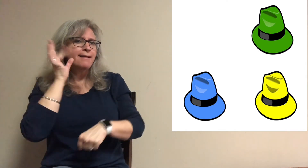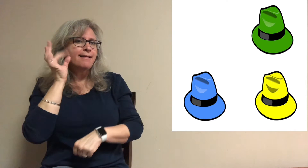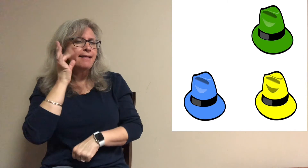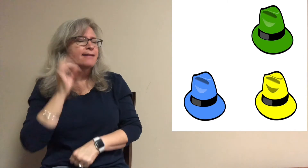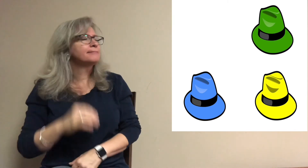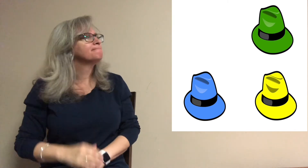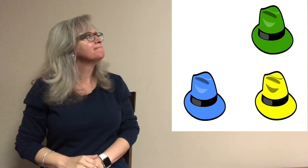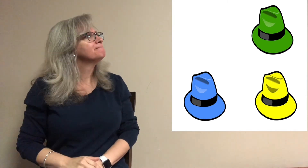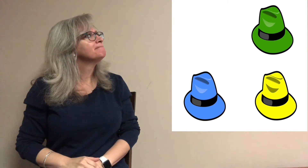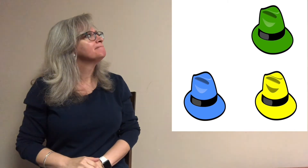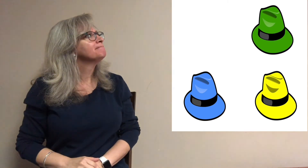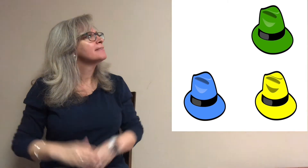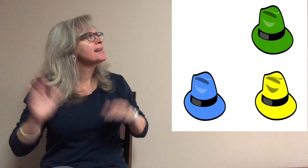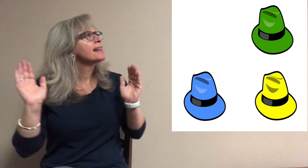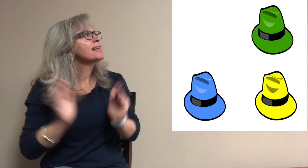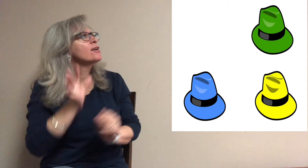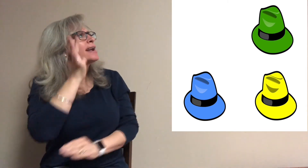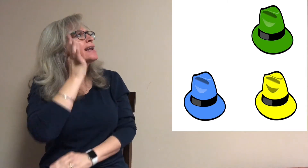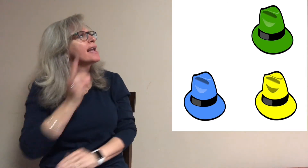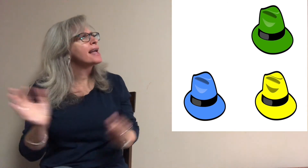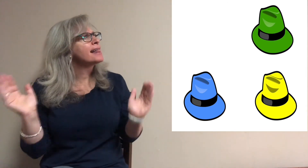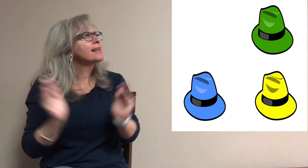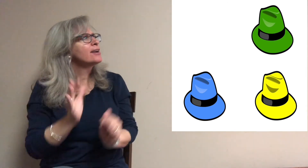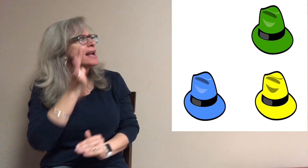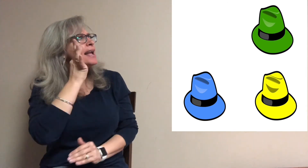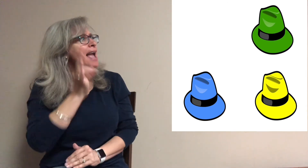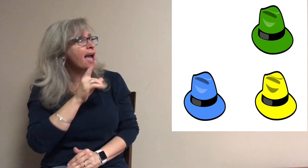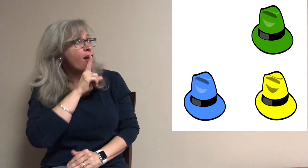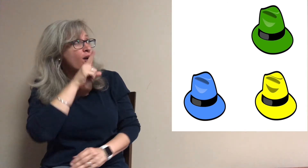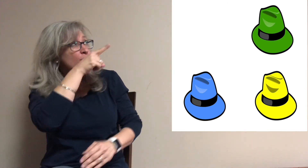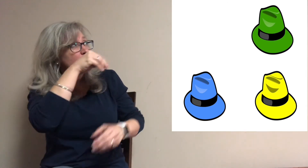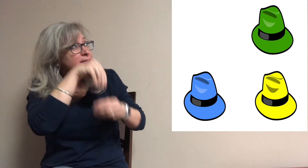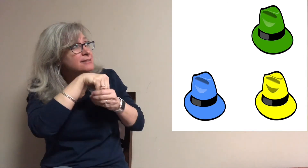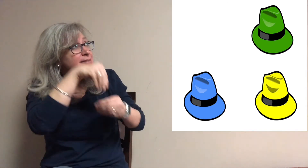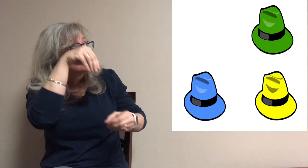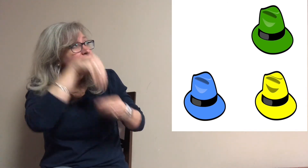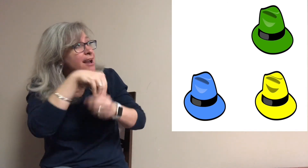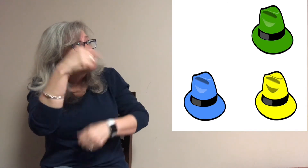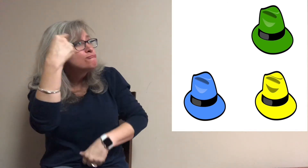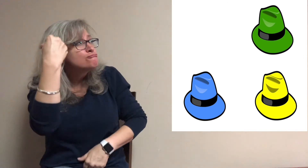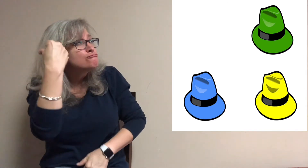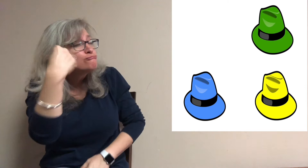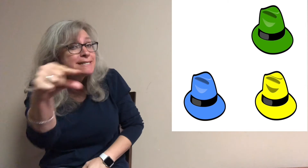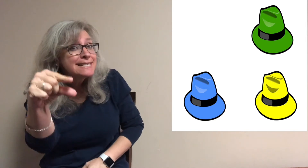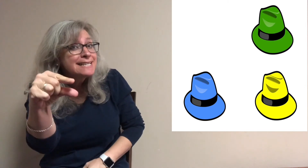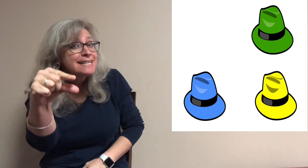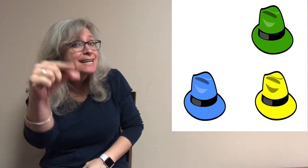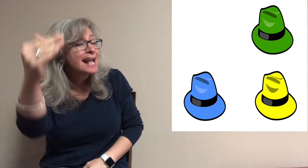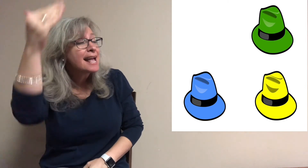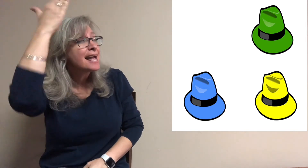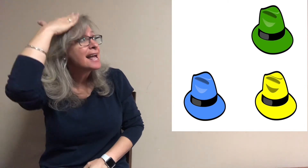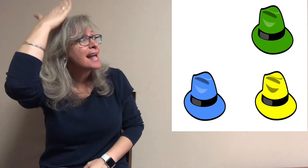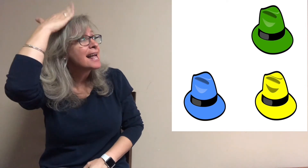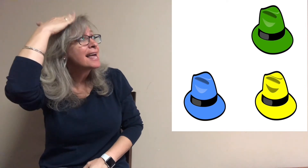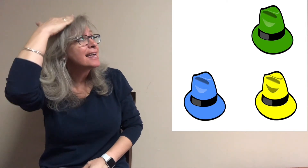him. Little cat, are you hiding inside the green hat?